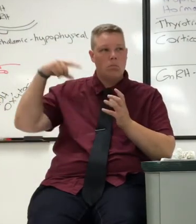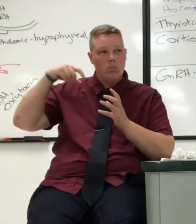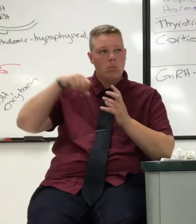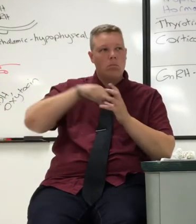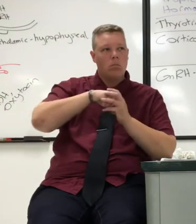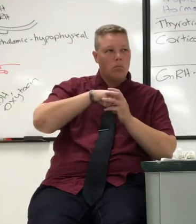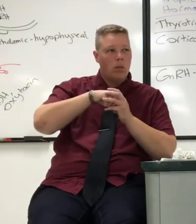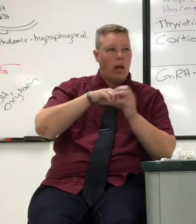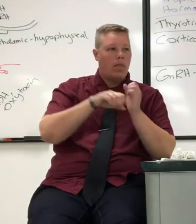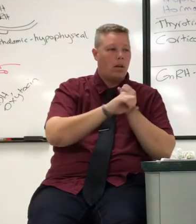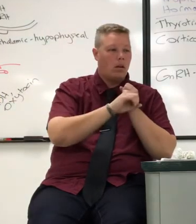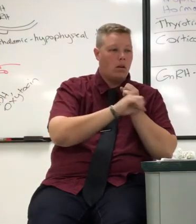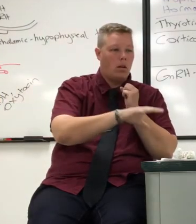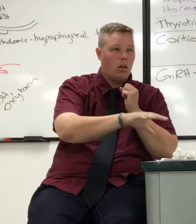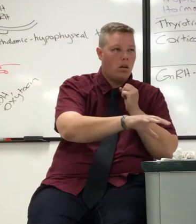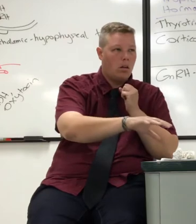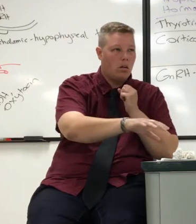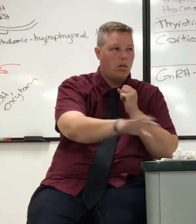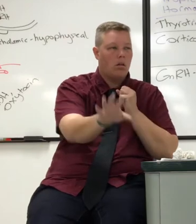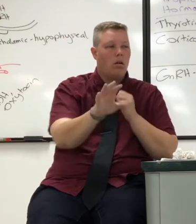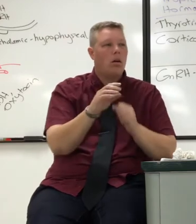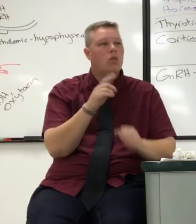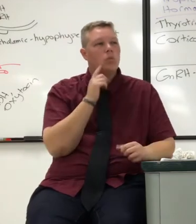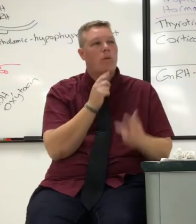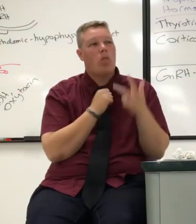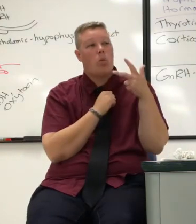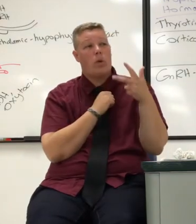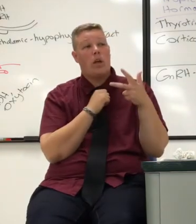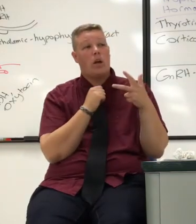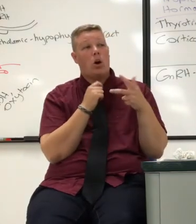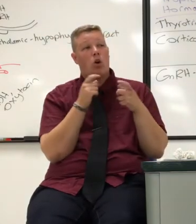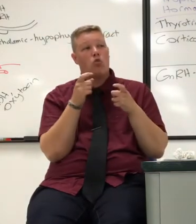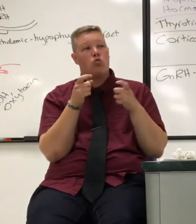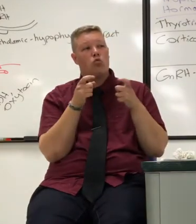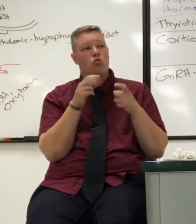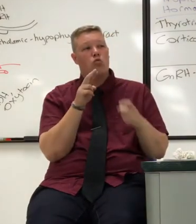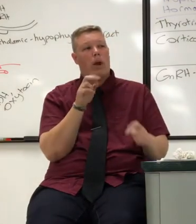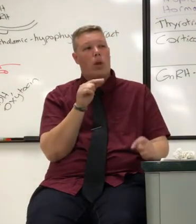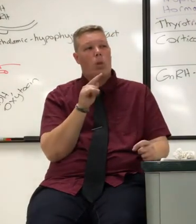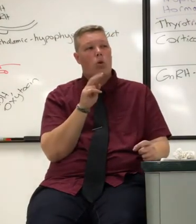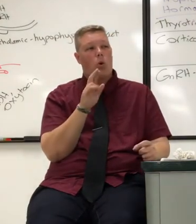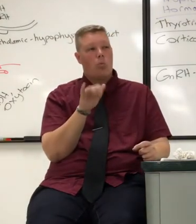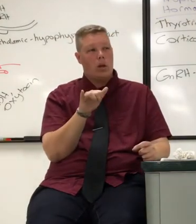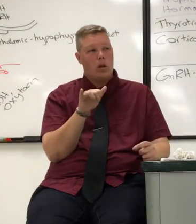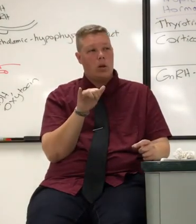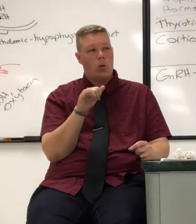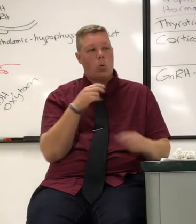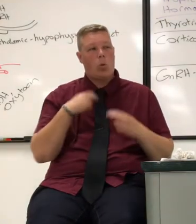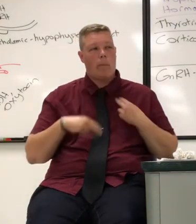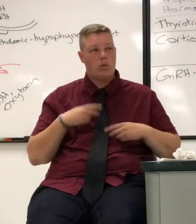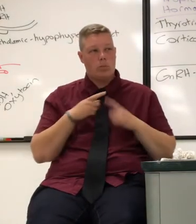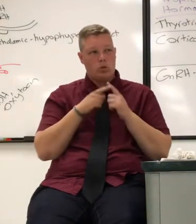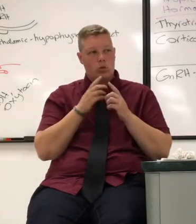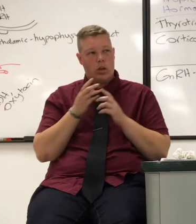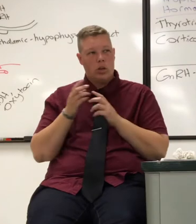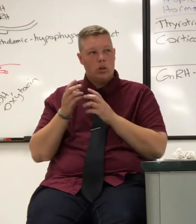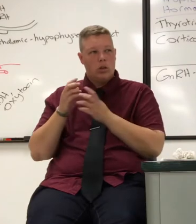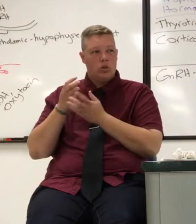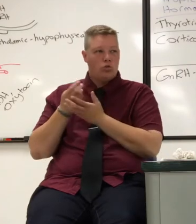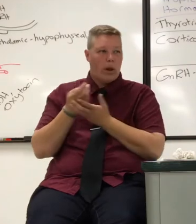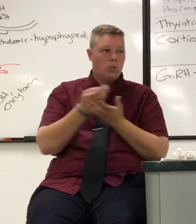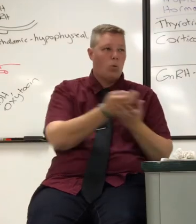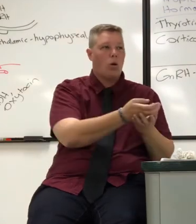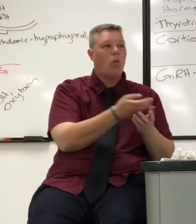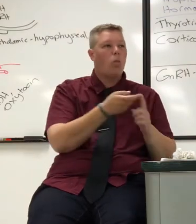just pause for a second. We got three regulatory hormones. They're transported through the portal system to the